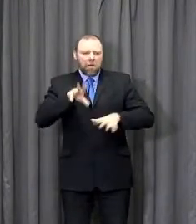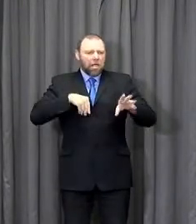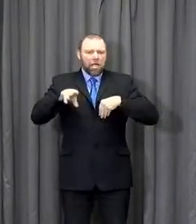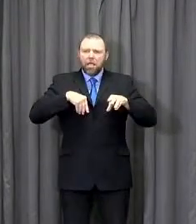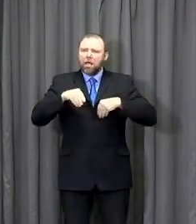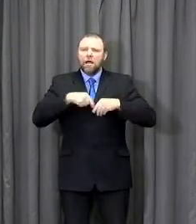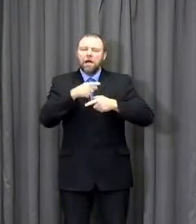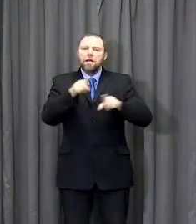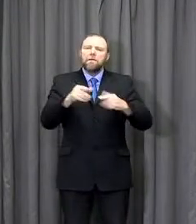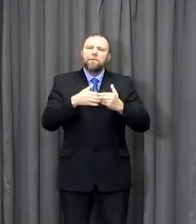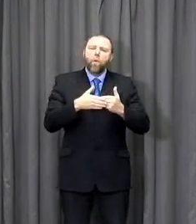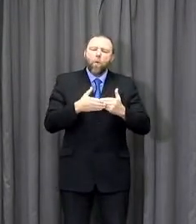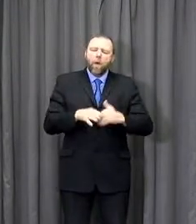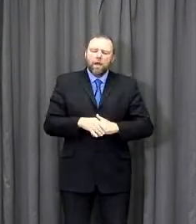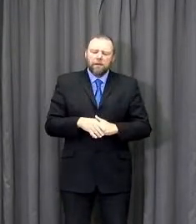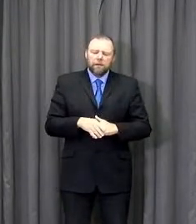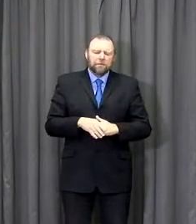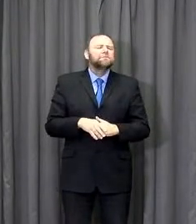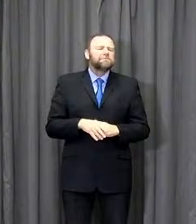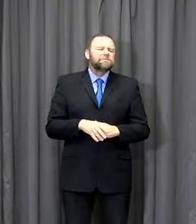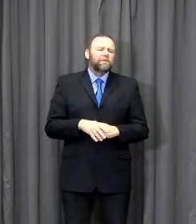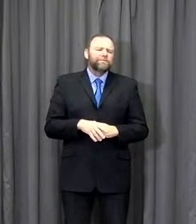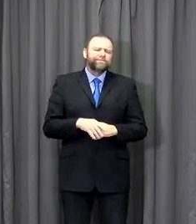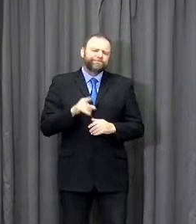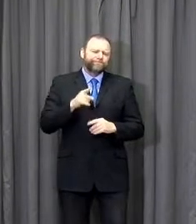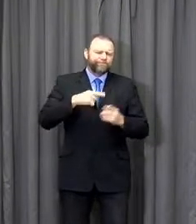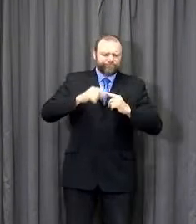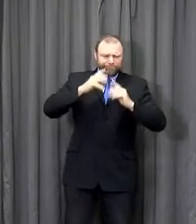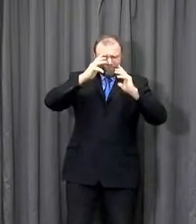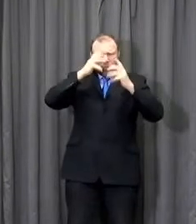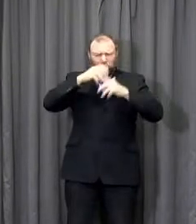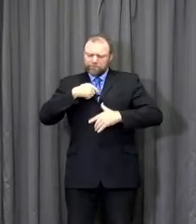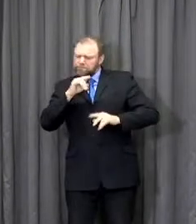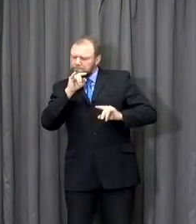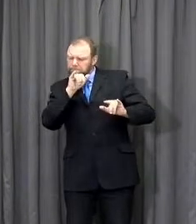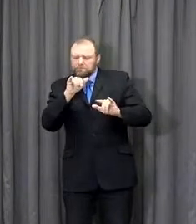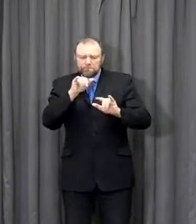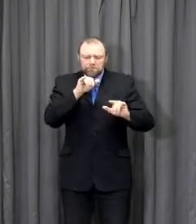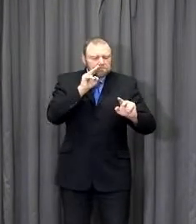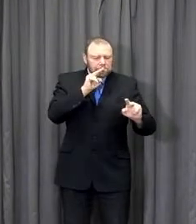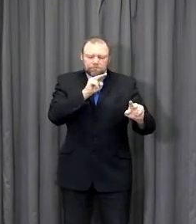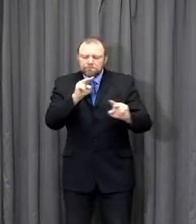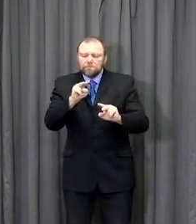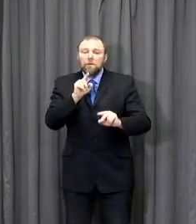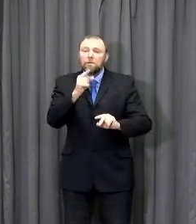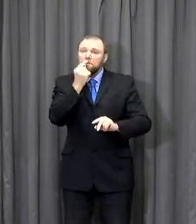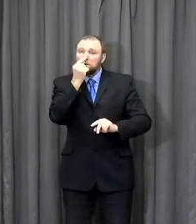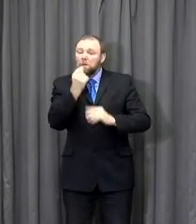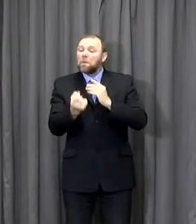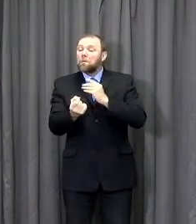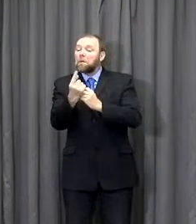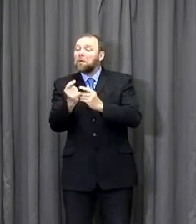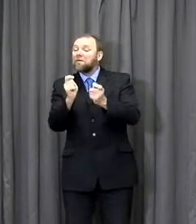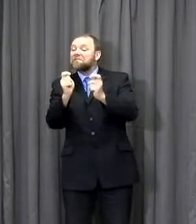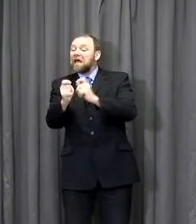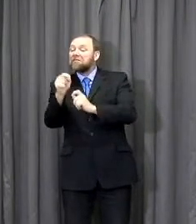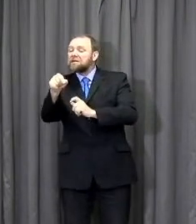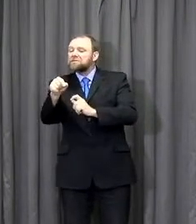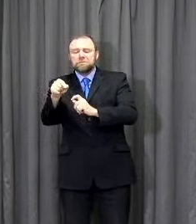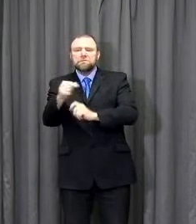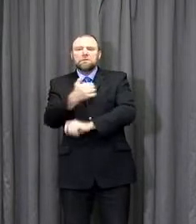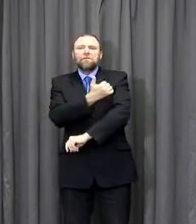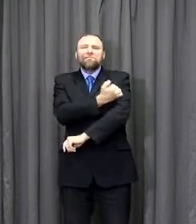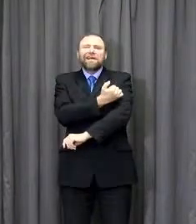infected. A concern is that a new variant could emerge which won't respond to treatments and vaccines, putting us back to where